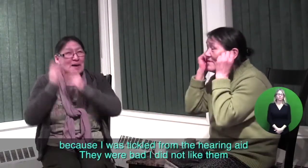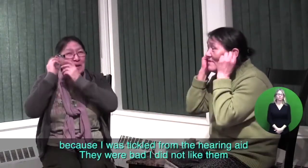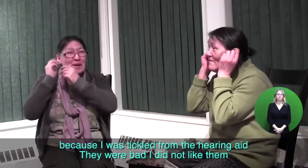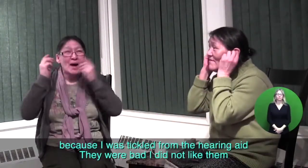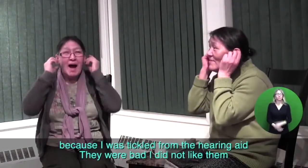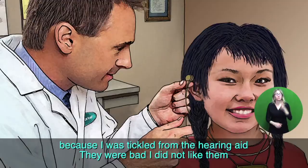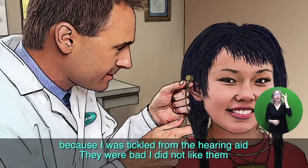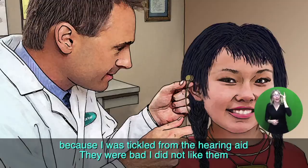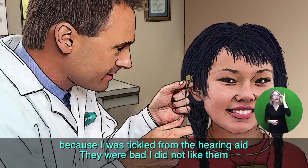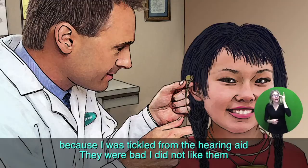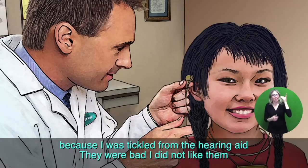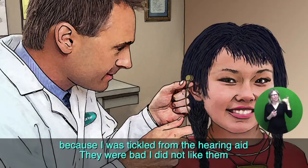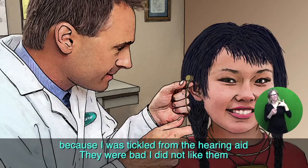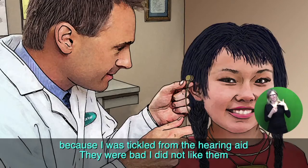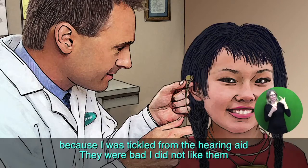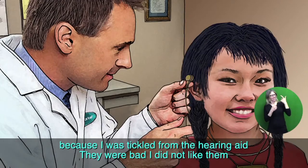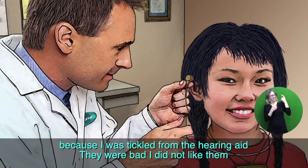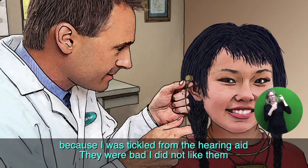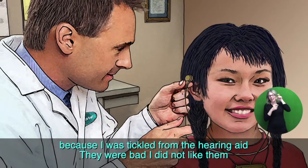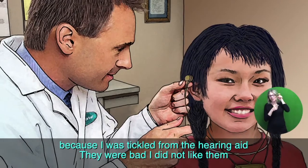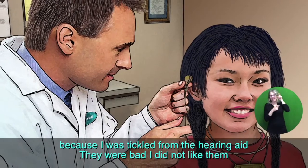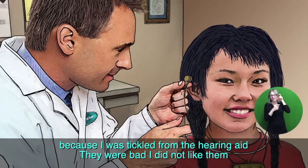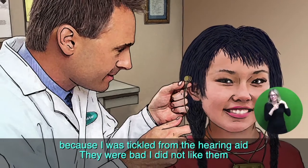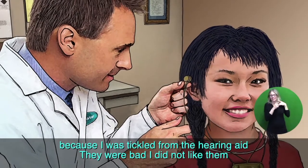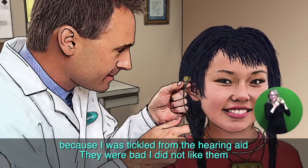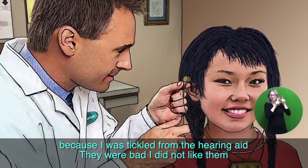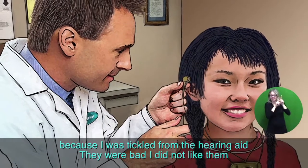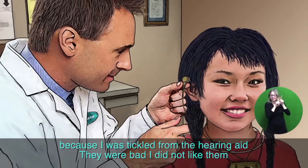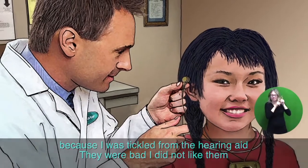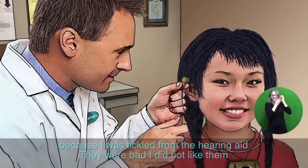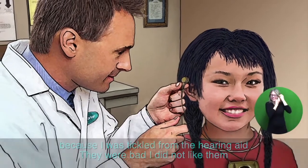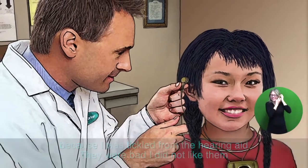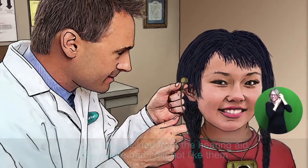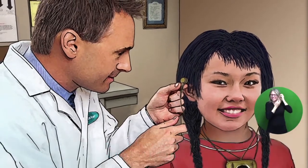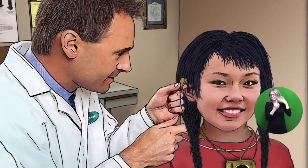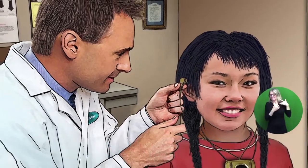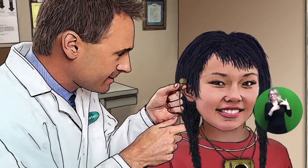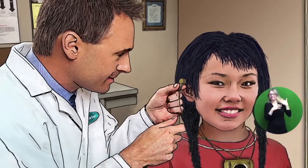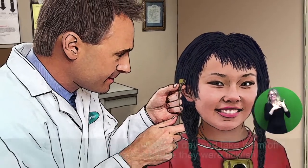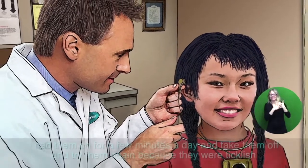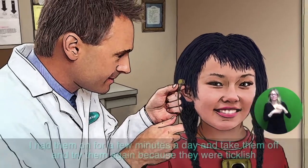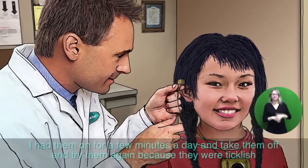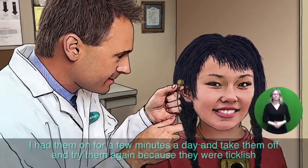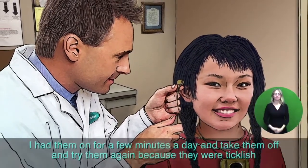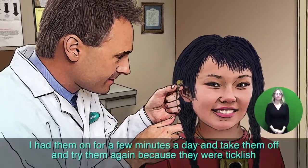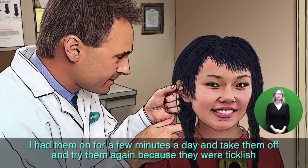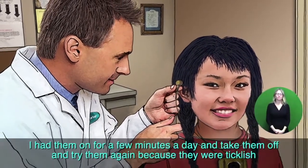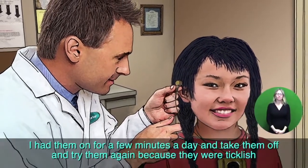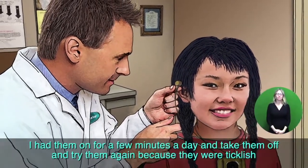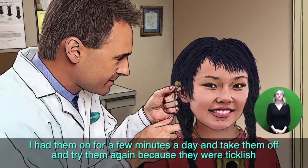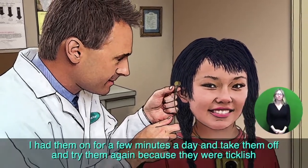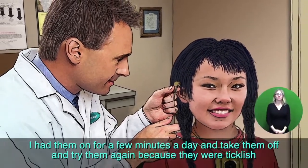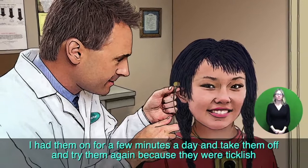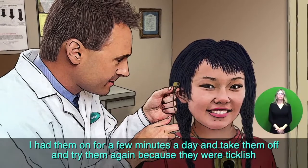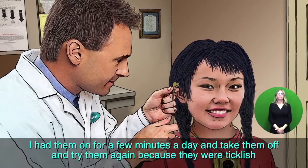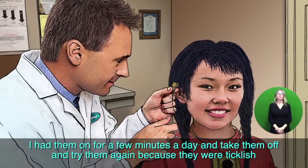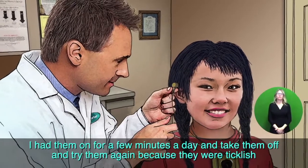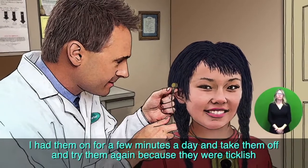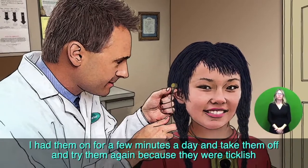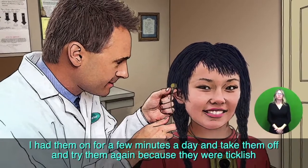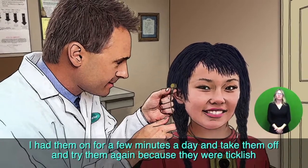tickled from the hearing aid. So they were bad. She didn't like them. She had them for